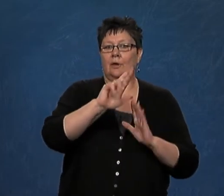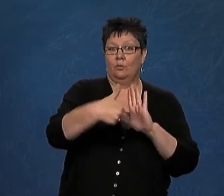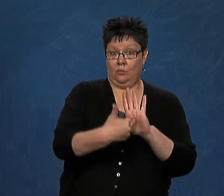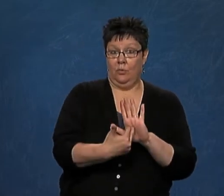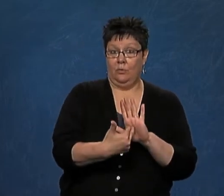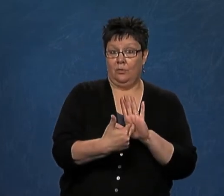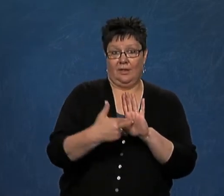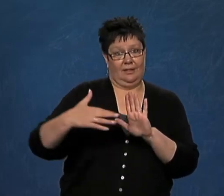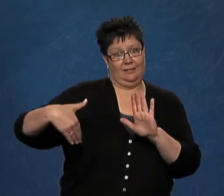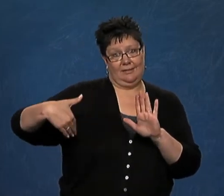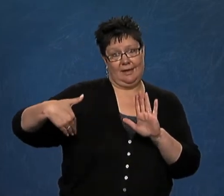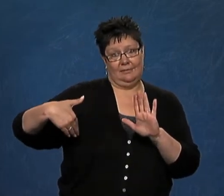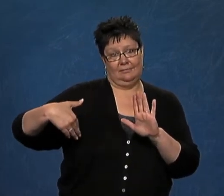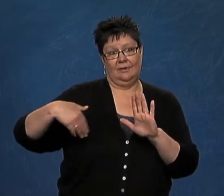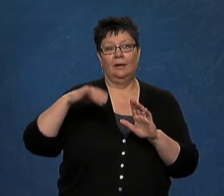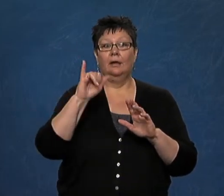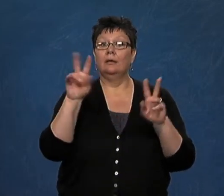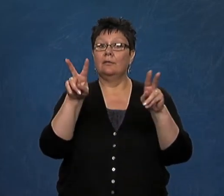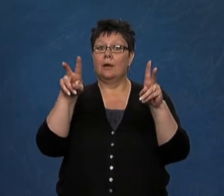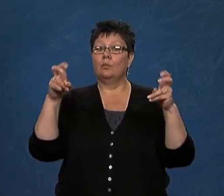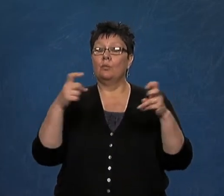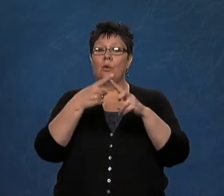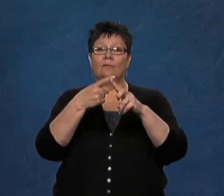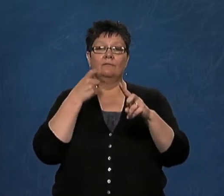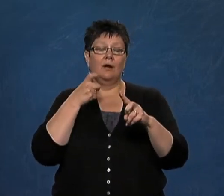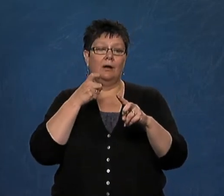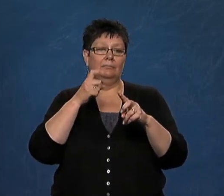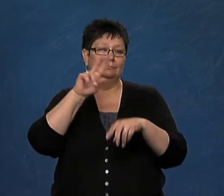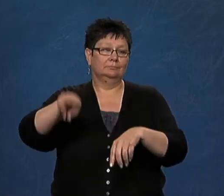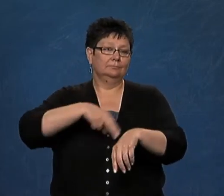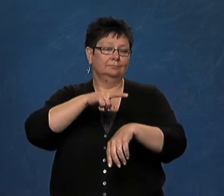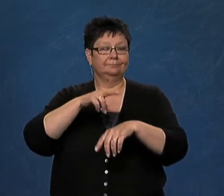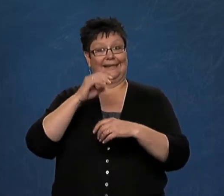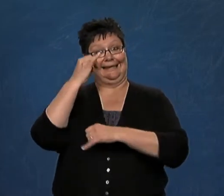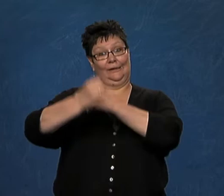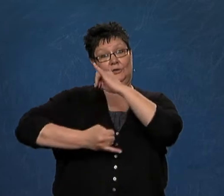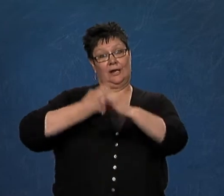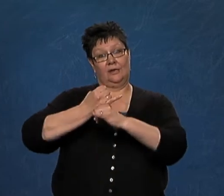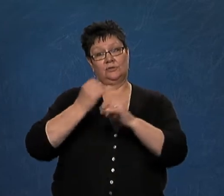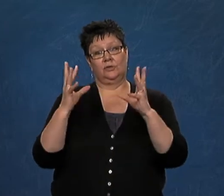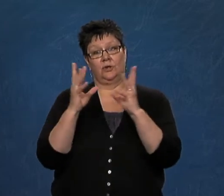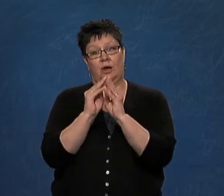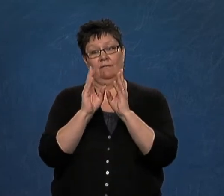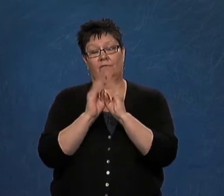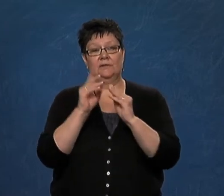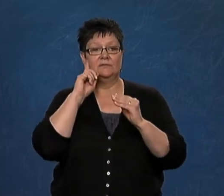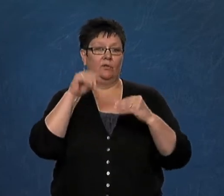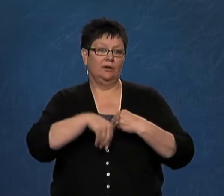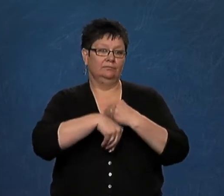case decision on the role of interpreters. And this is from the International